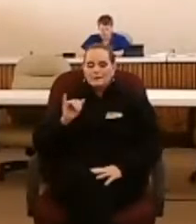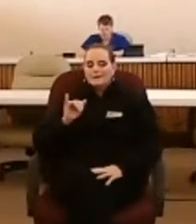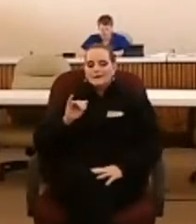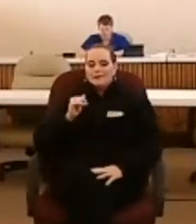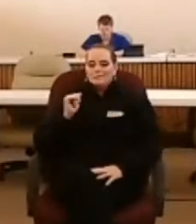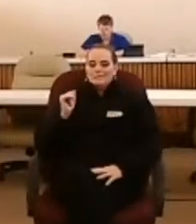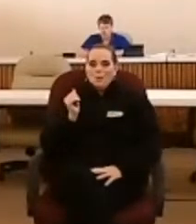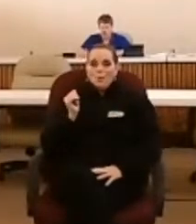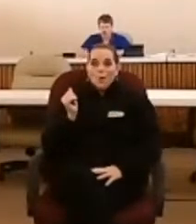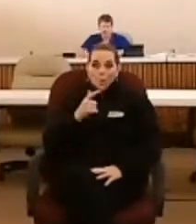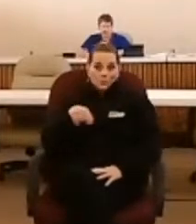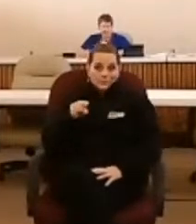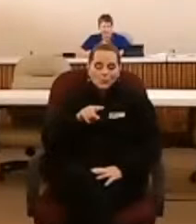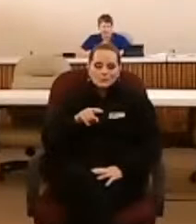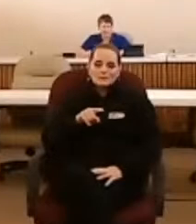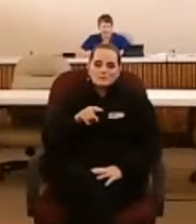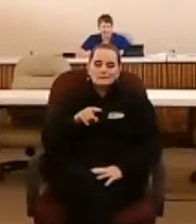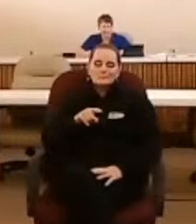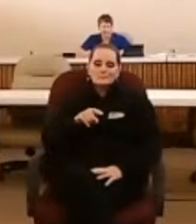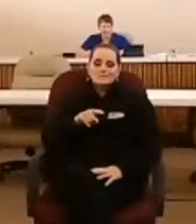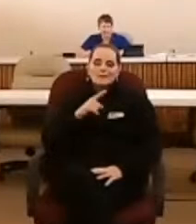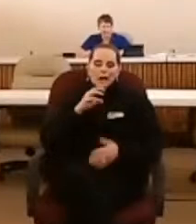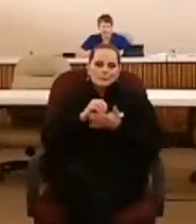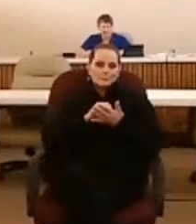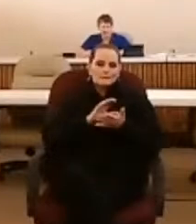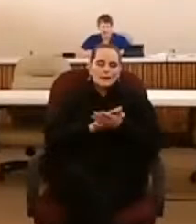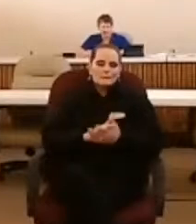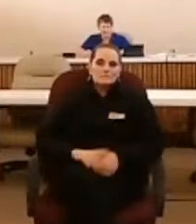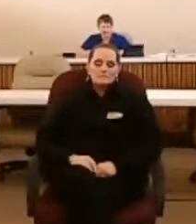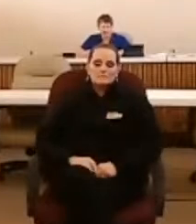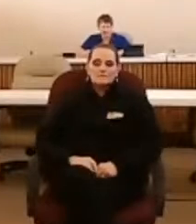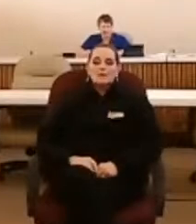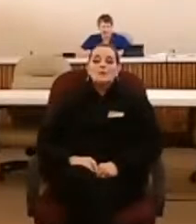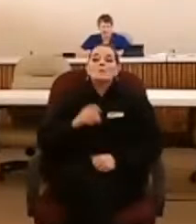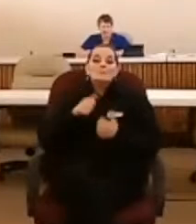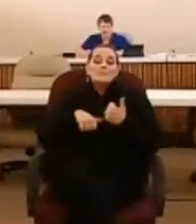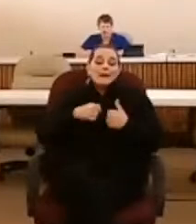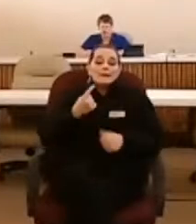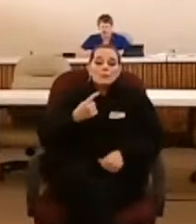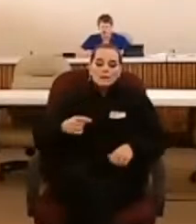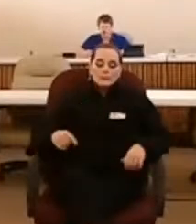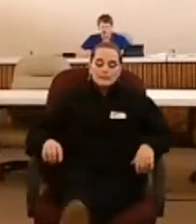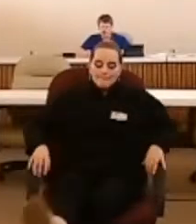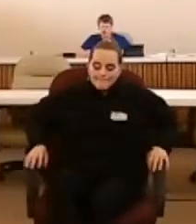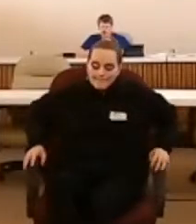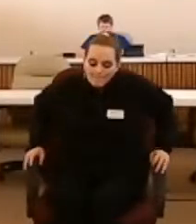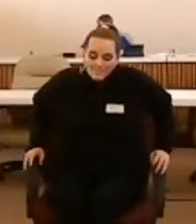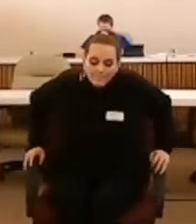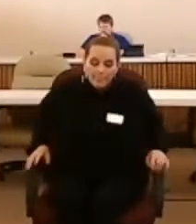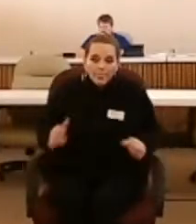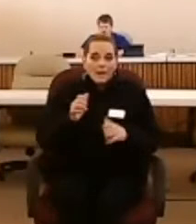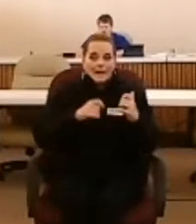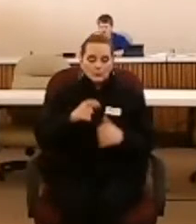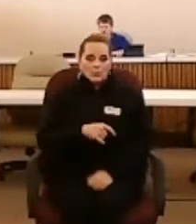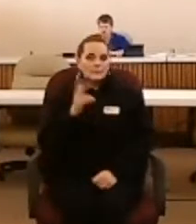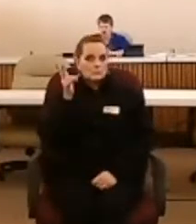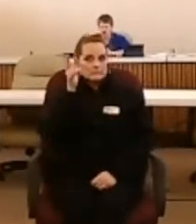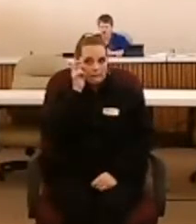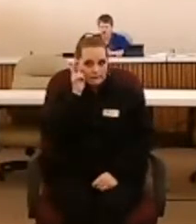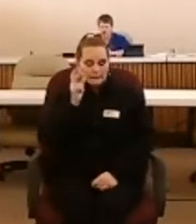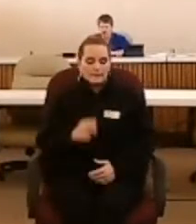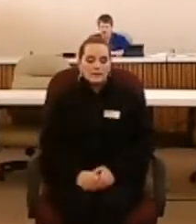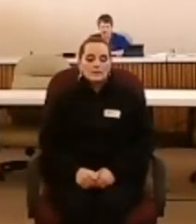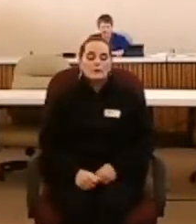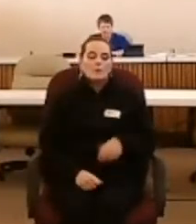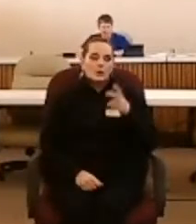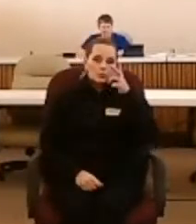those will be essentially entered on the record for input. So anybody who's listening to this broadcast, if you want to